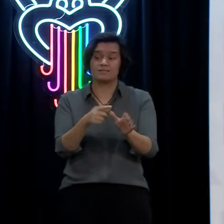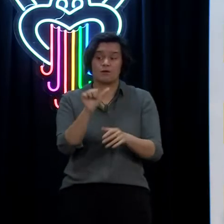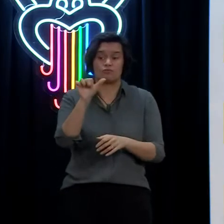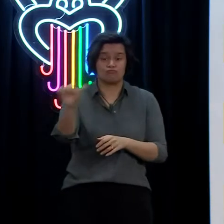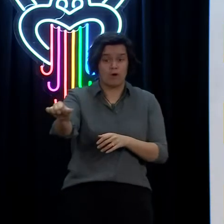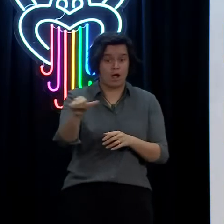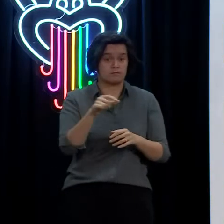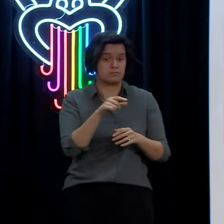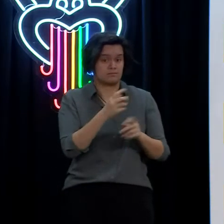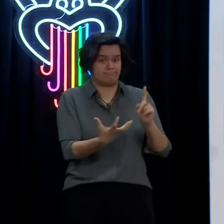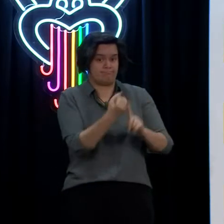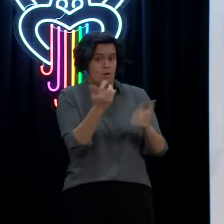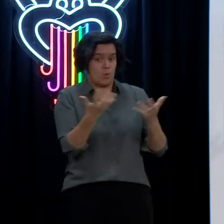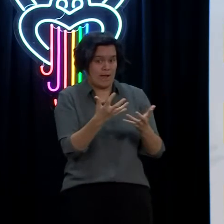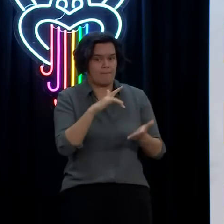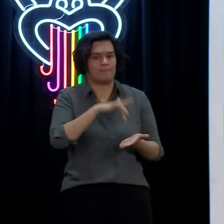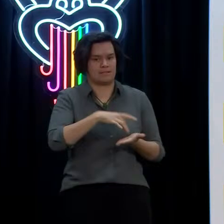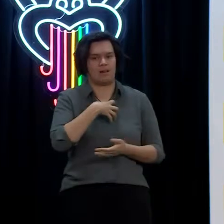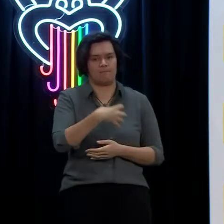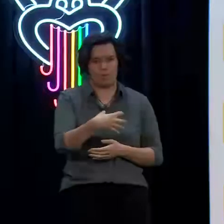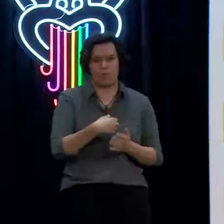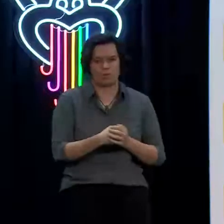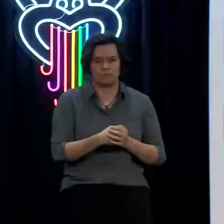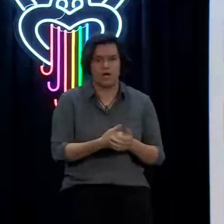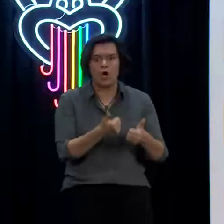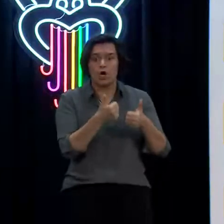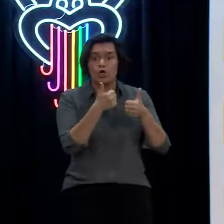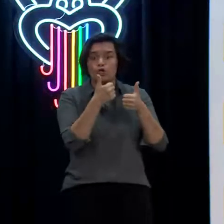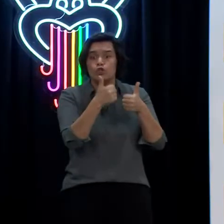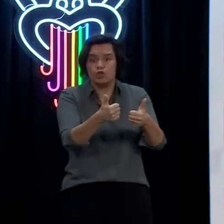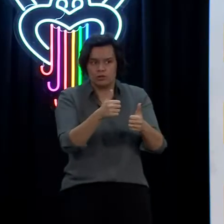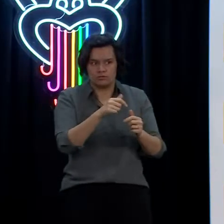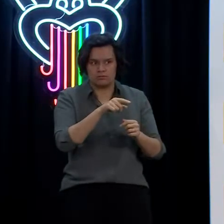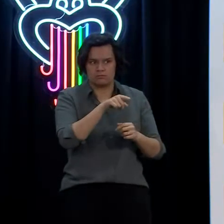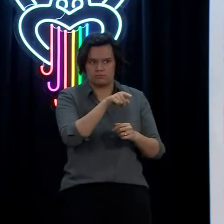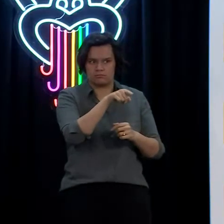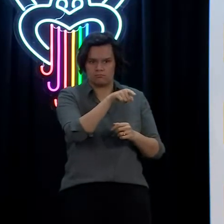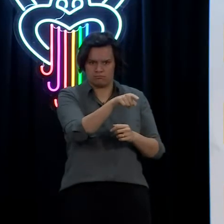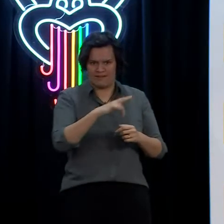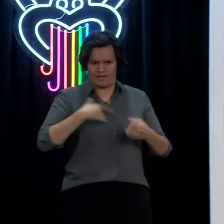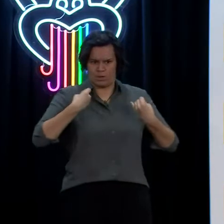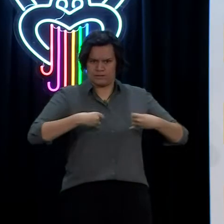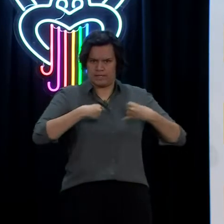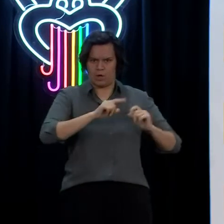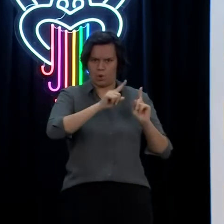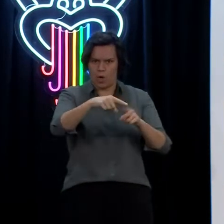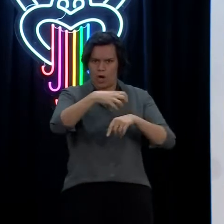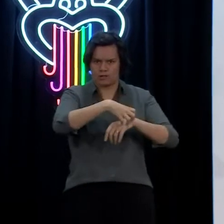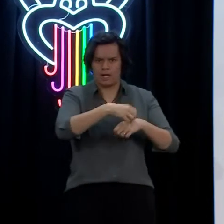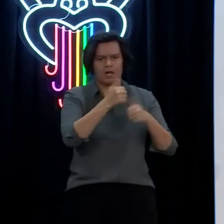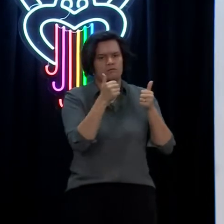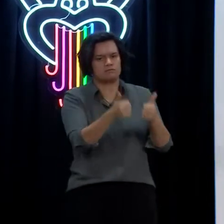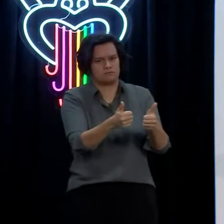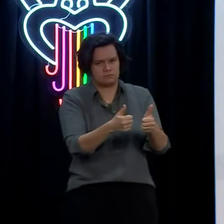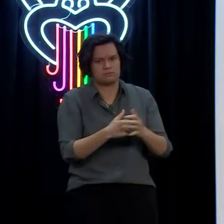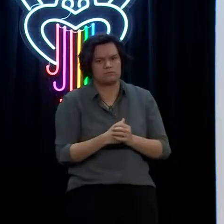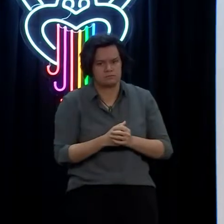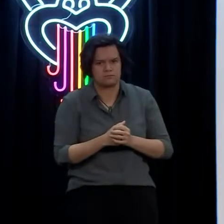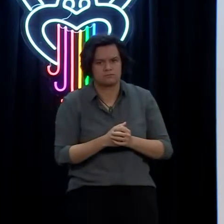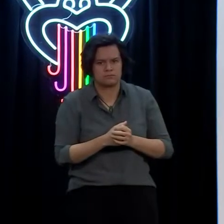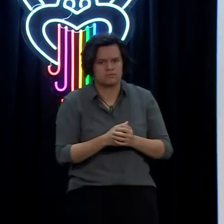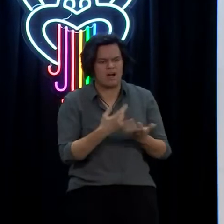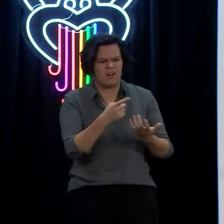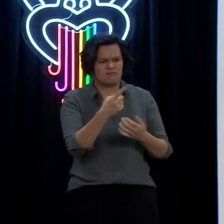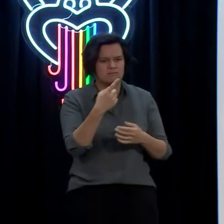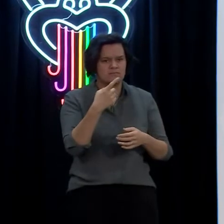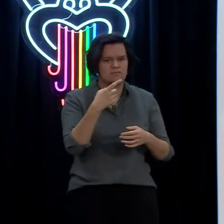coming forward when they're feeling unwell, and they're being dealt with there, and obviously it's early days in terms of a case investigation and whether they can be